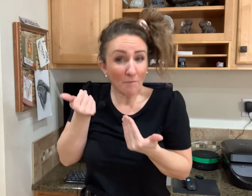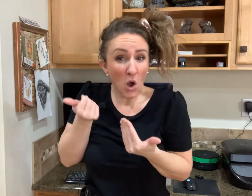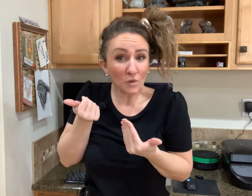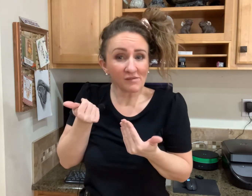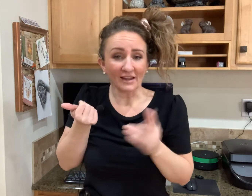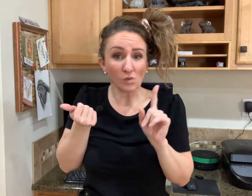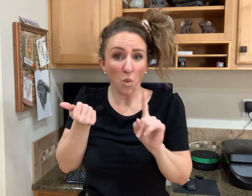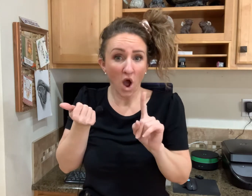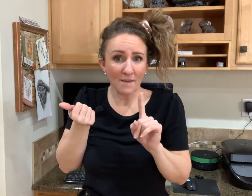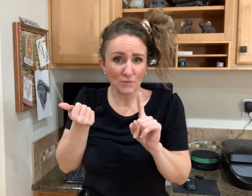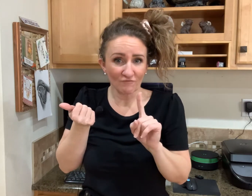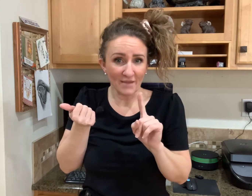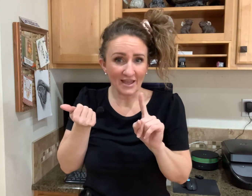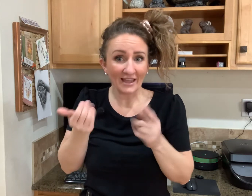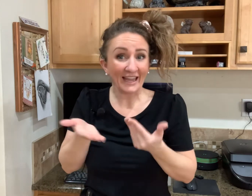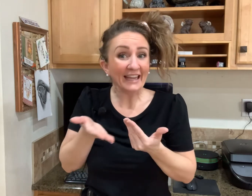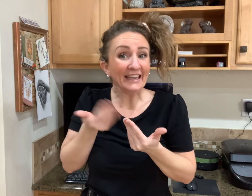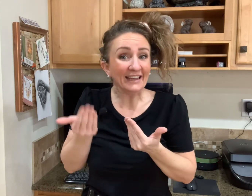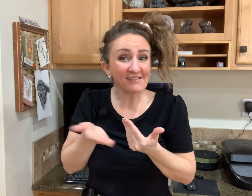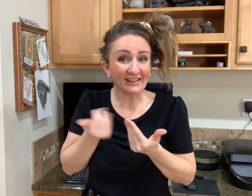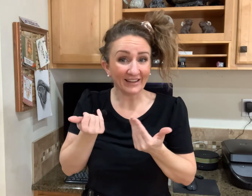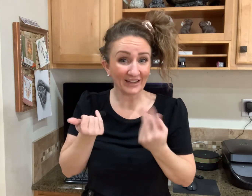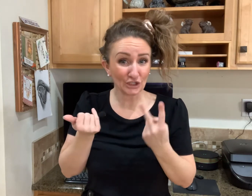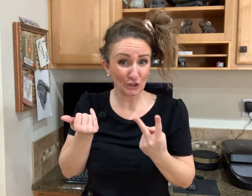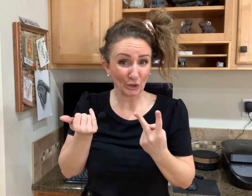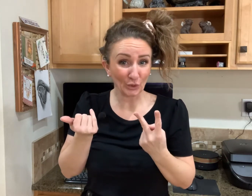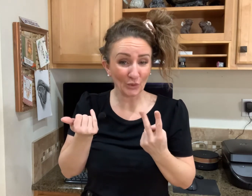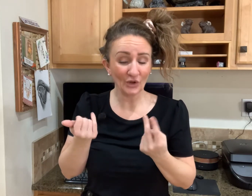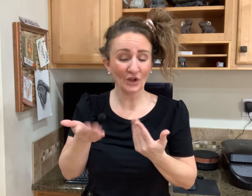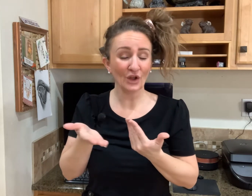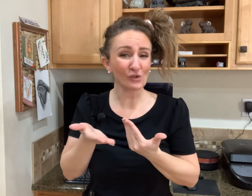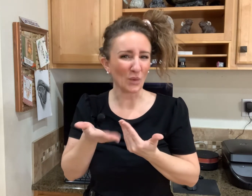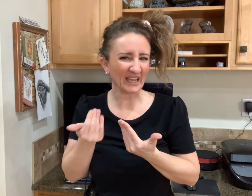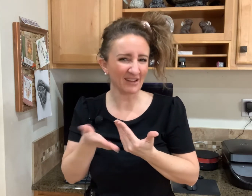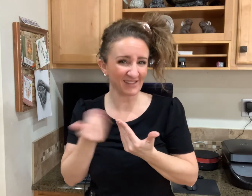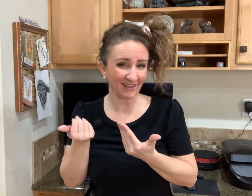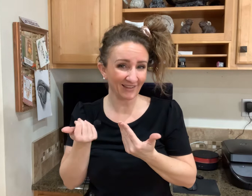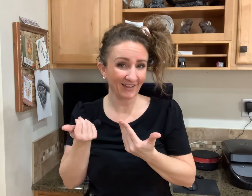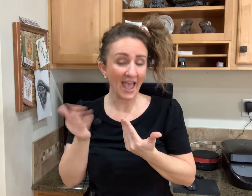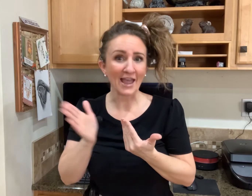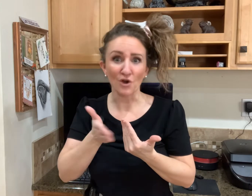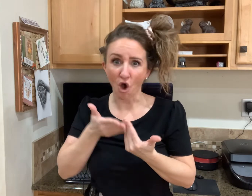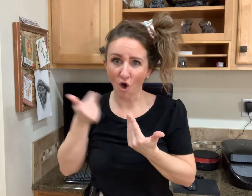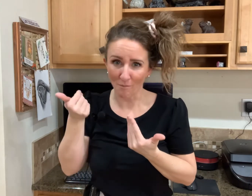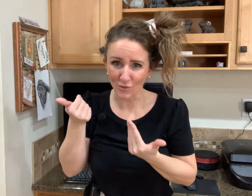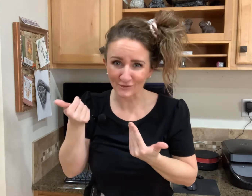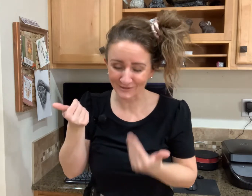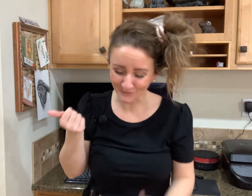Almost is 1 movement. Easy is 2. So easy and almost.